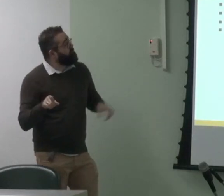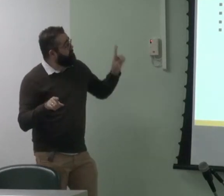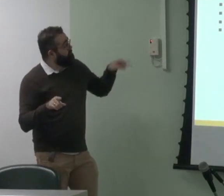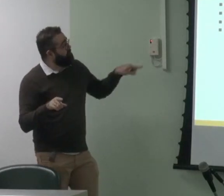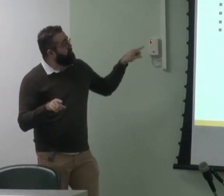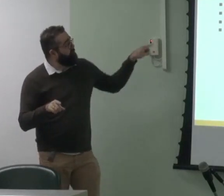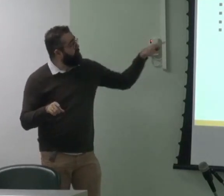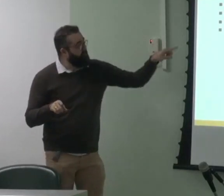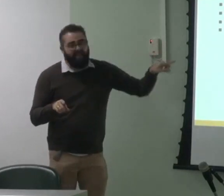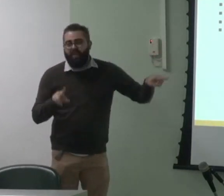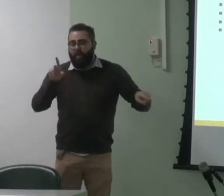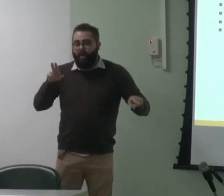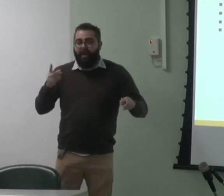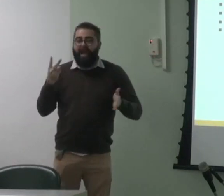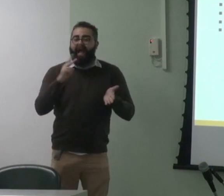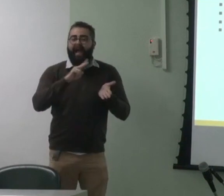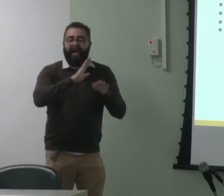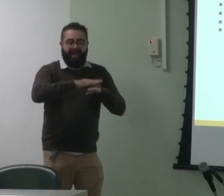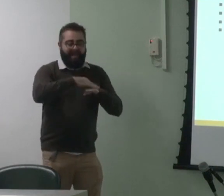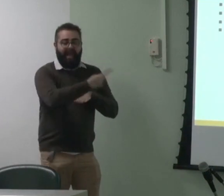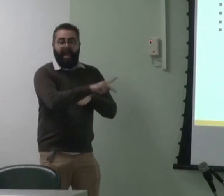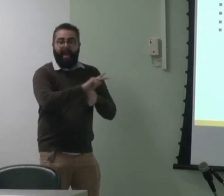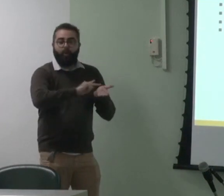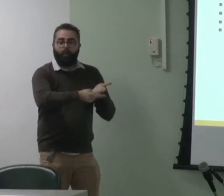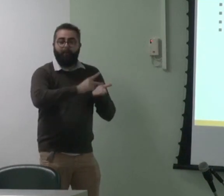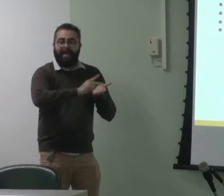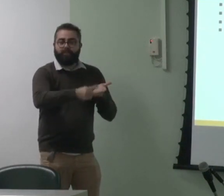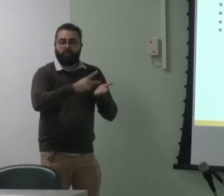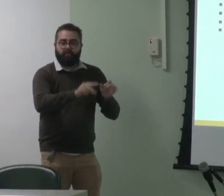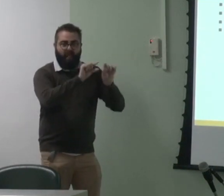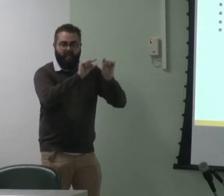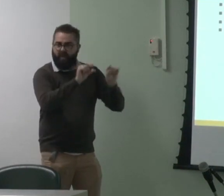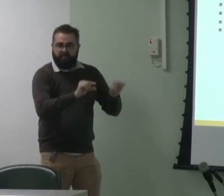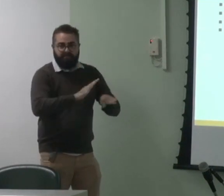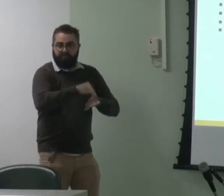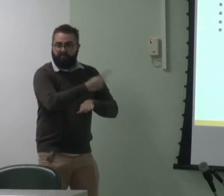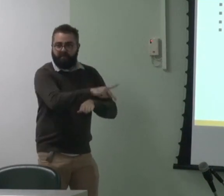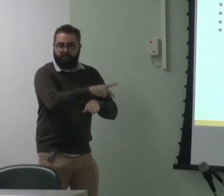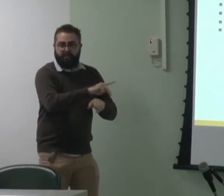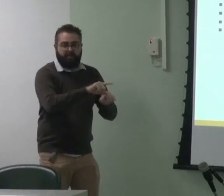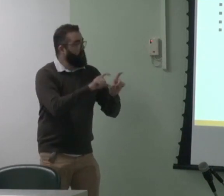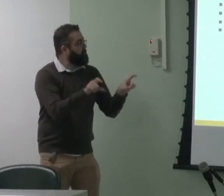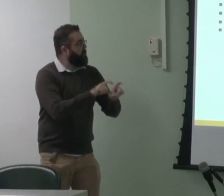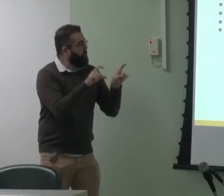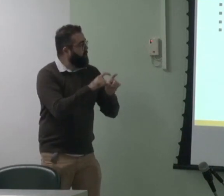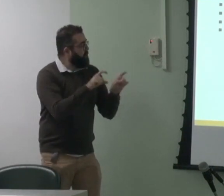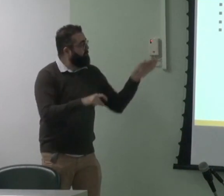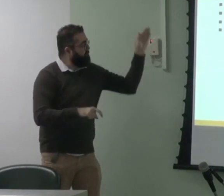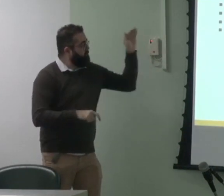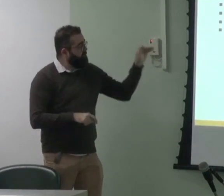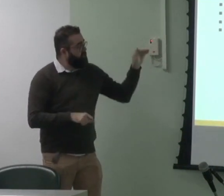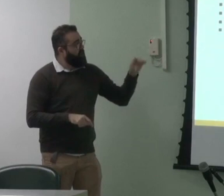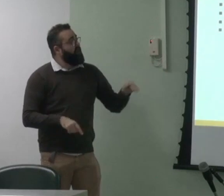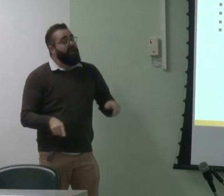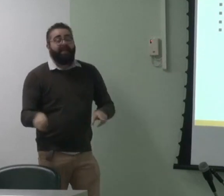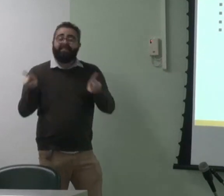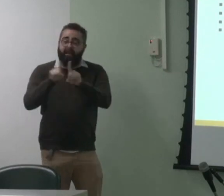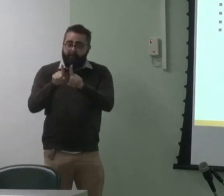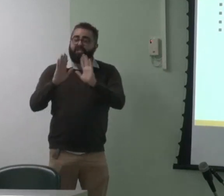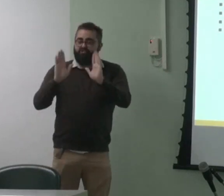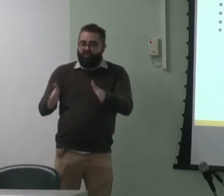and for nearly half of the languages we have lemmatization and morphological